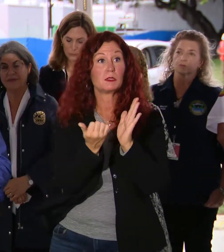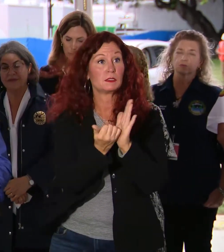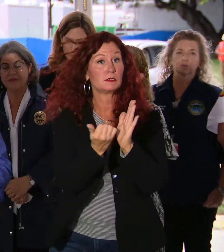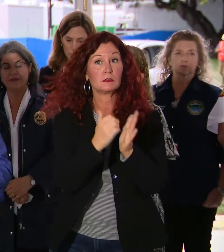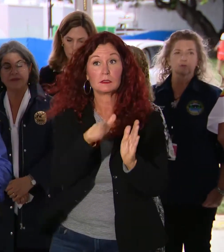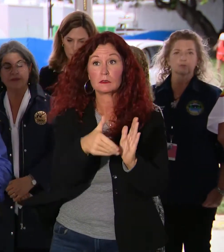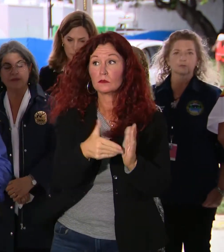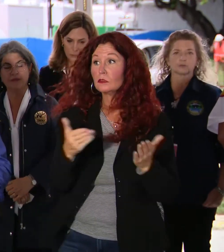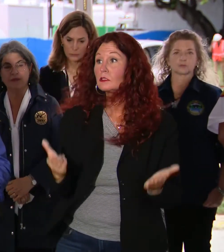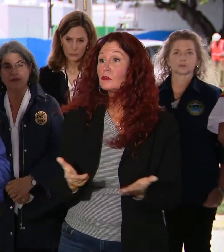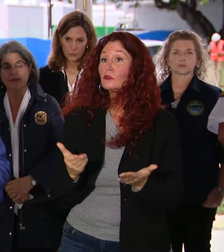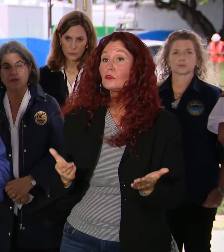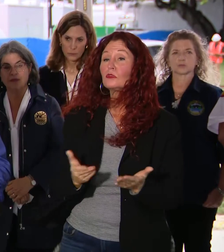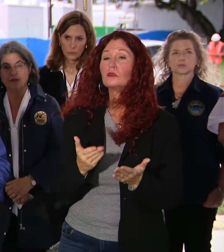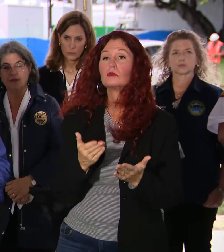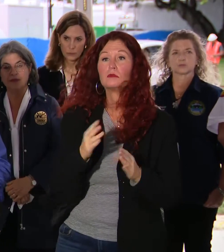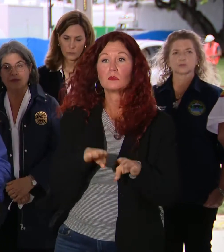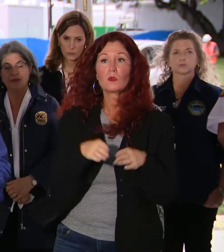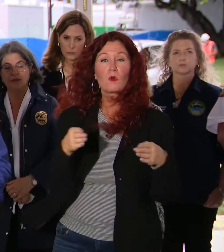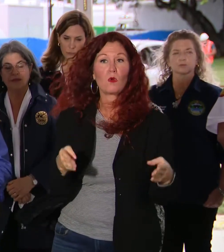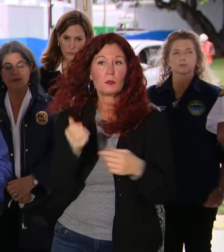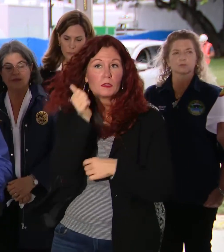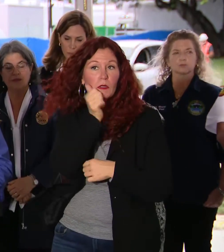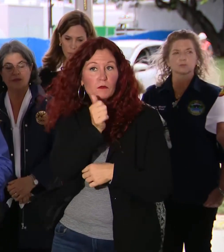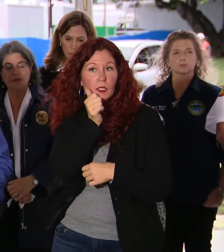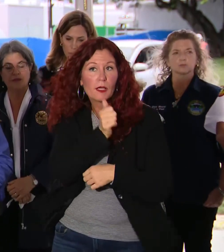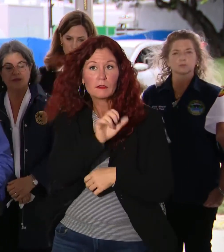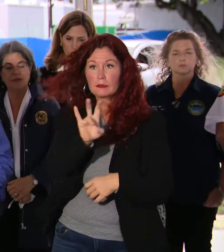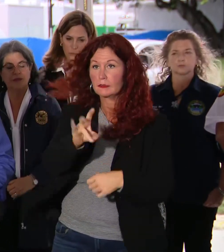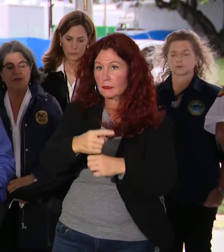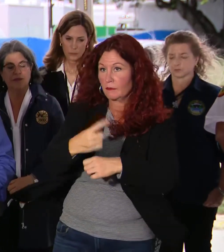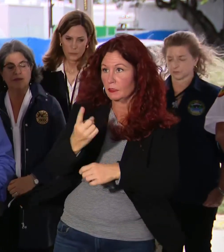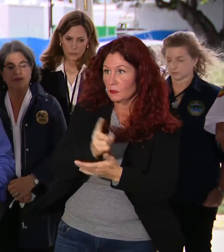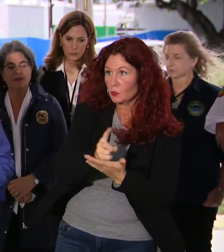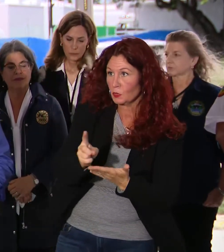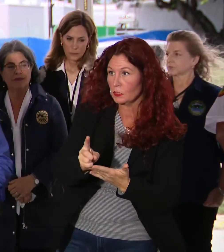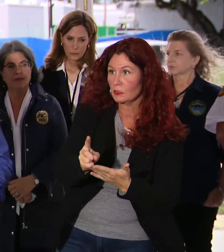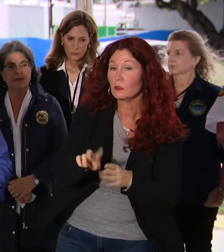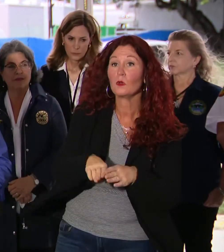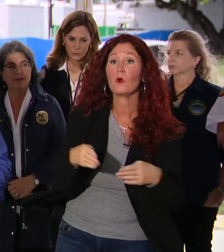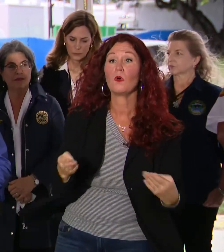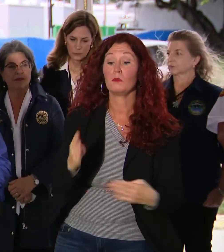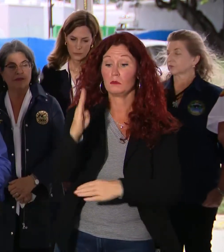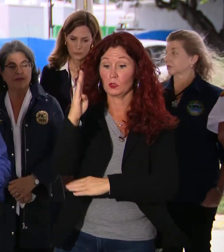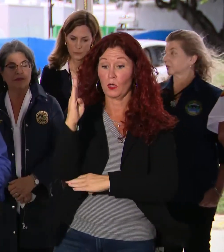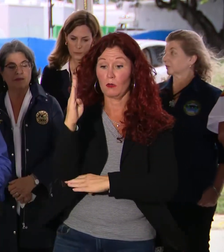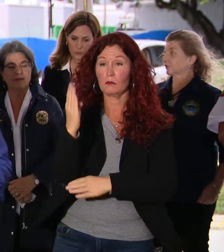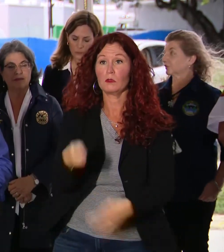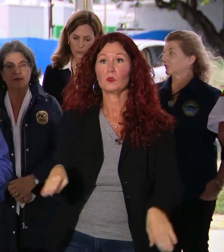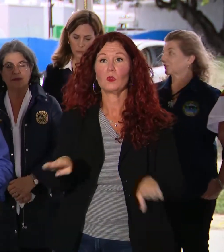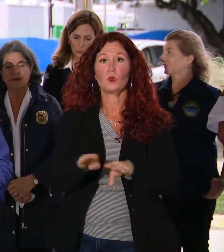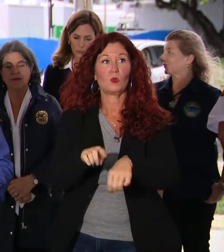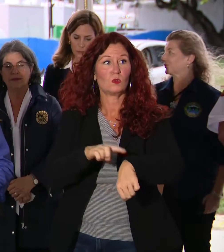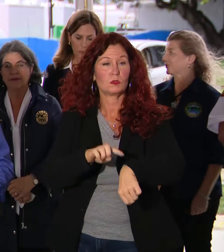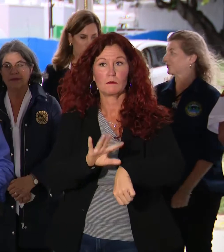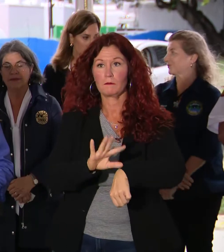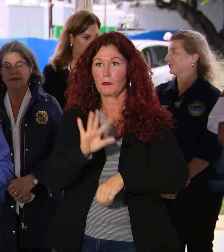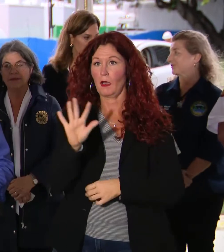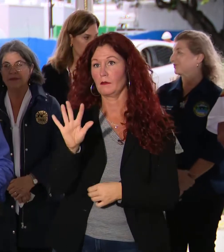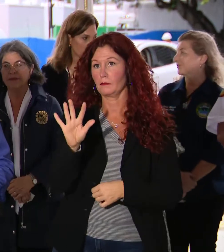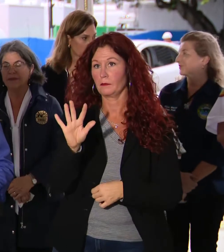days a week from 12 p.m. to 5 p.m. at the Seaview Hotel at 9909 Collins